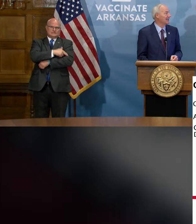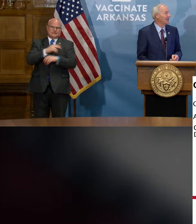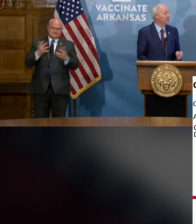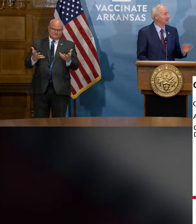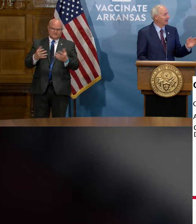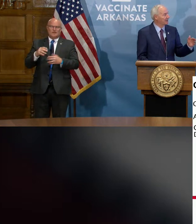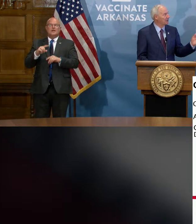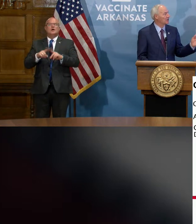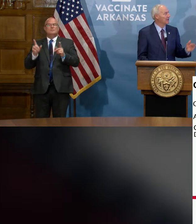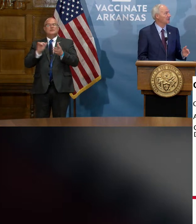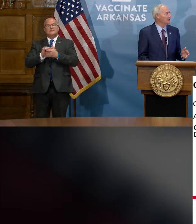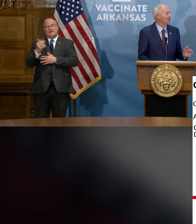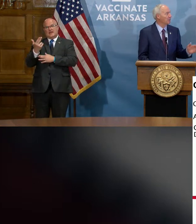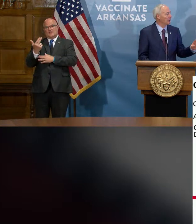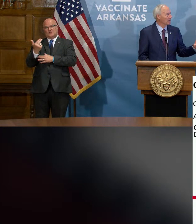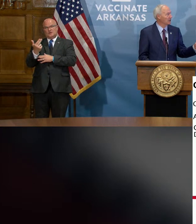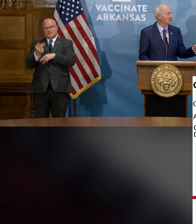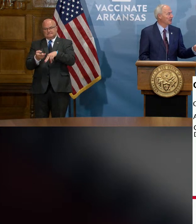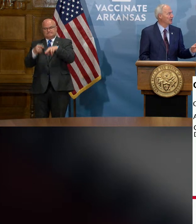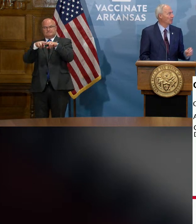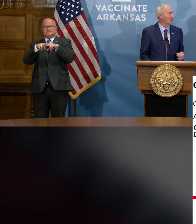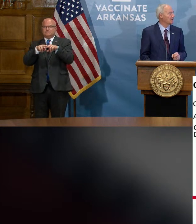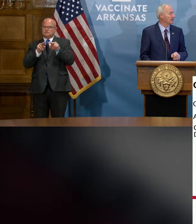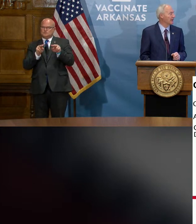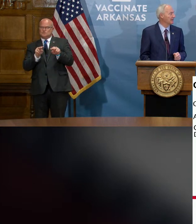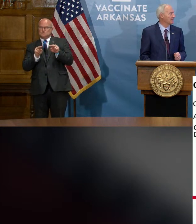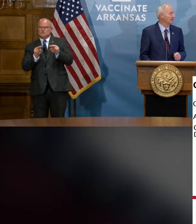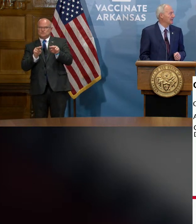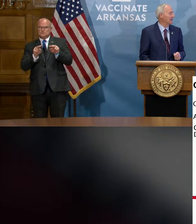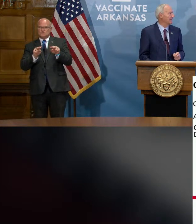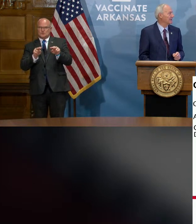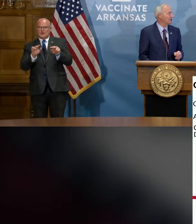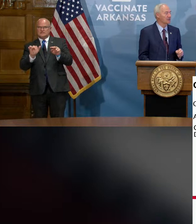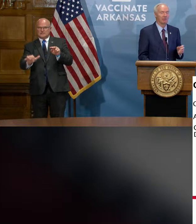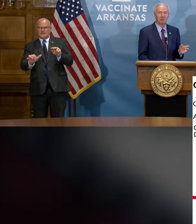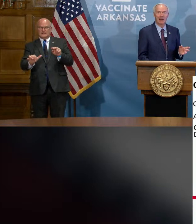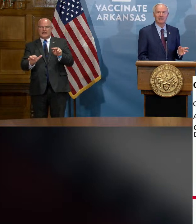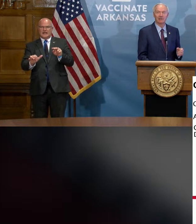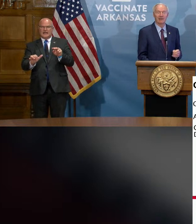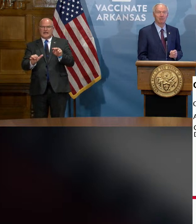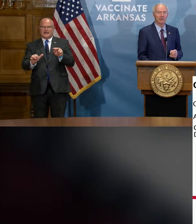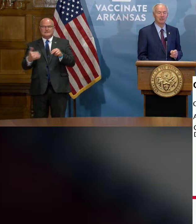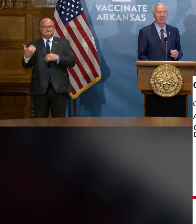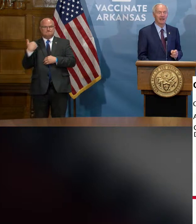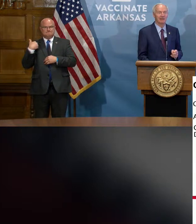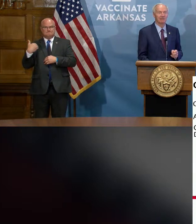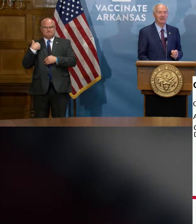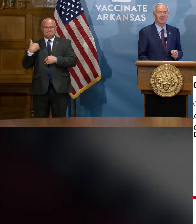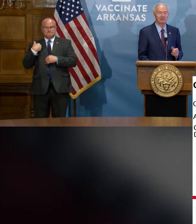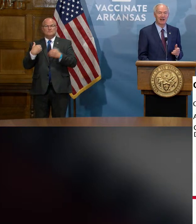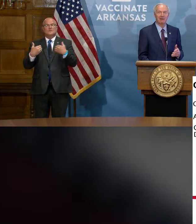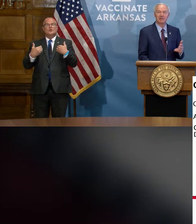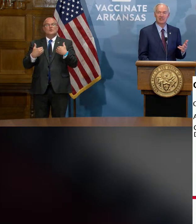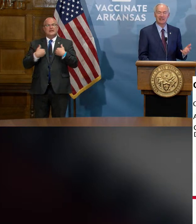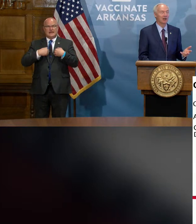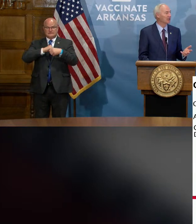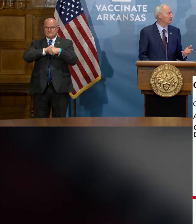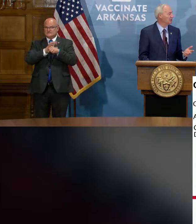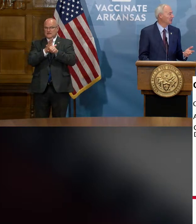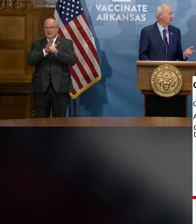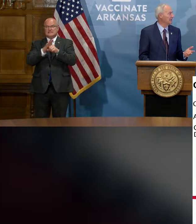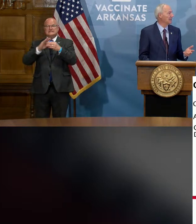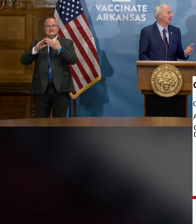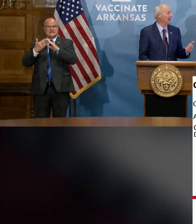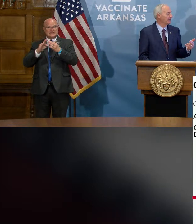hospitalization. But that 13 jump, we're going to continue to watch that, and it's just a reminder that we do have the virus in